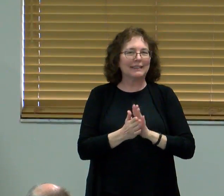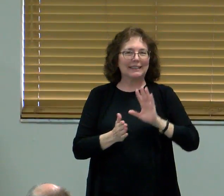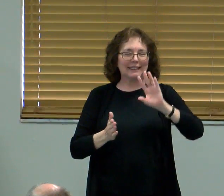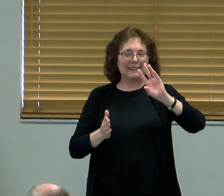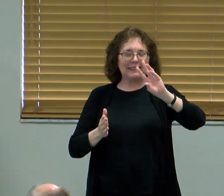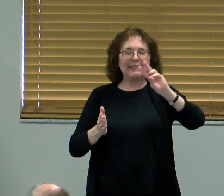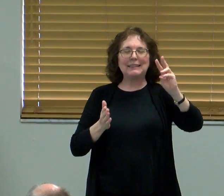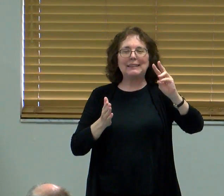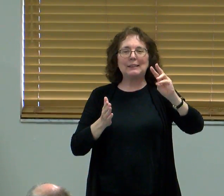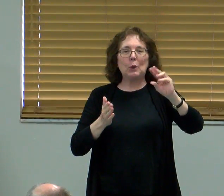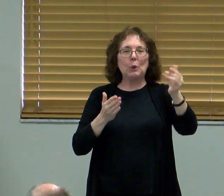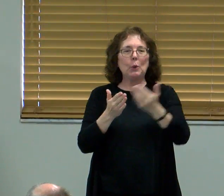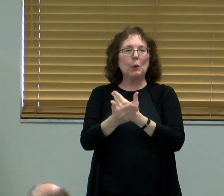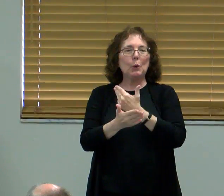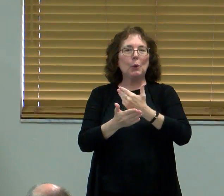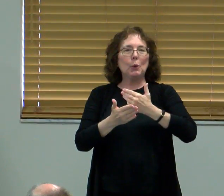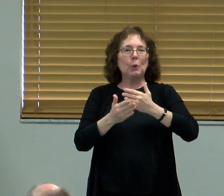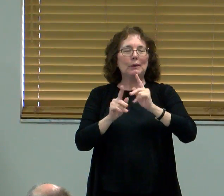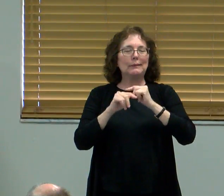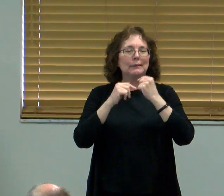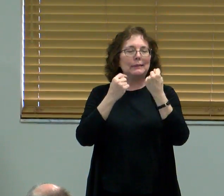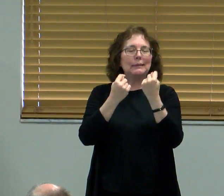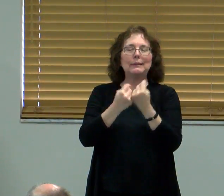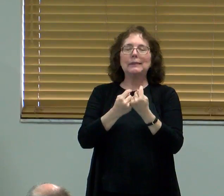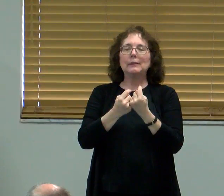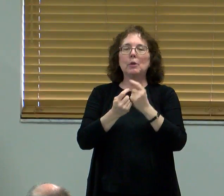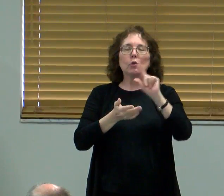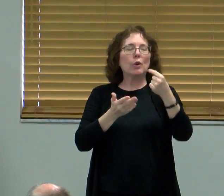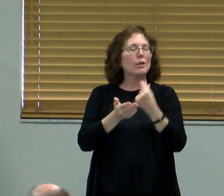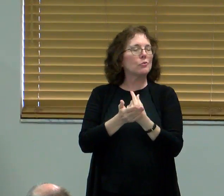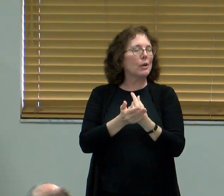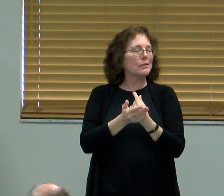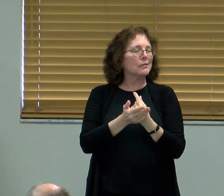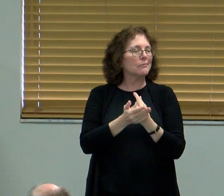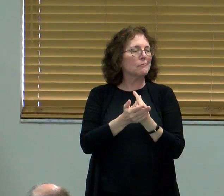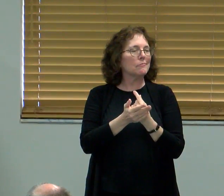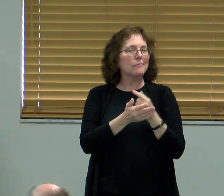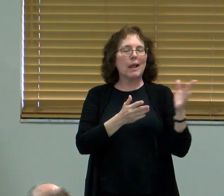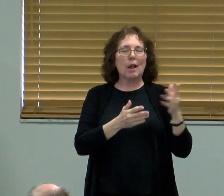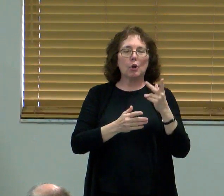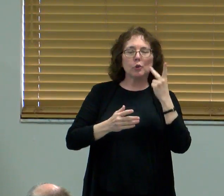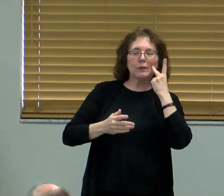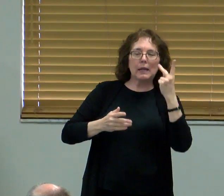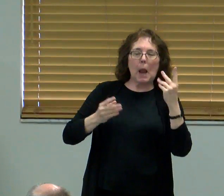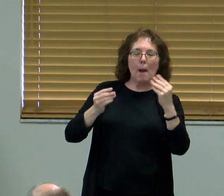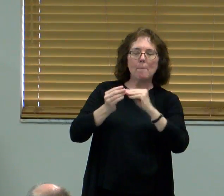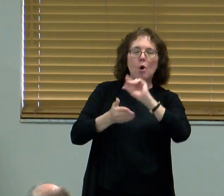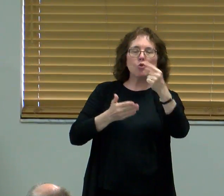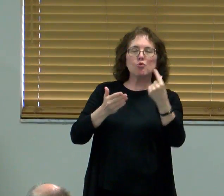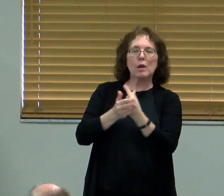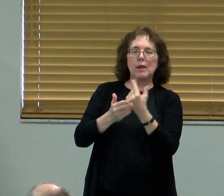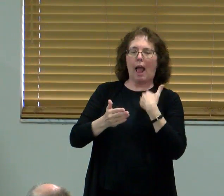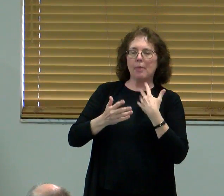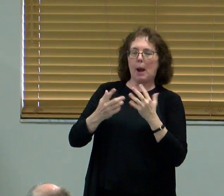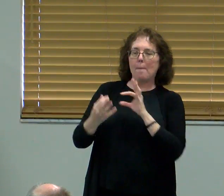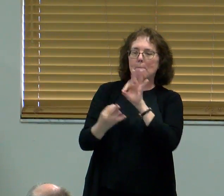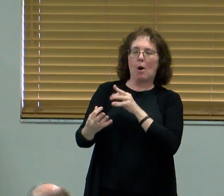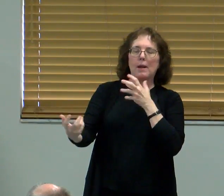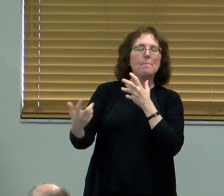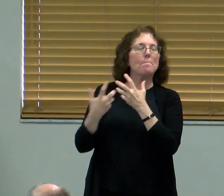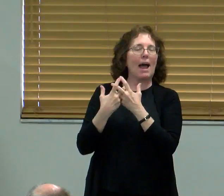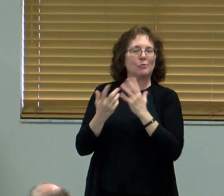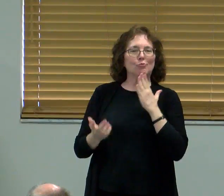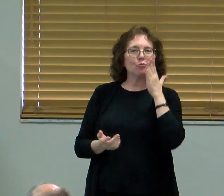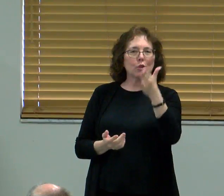additional team training graduations happening in 2020, and to see even more graduates get placed with their perfect match.